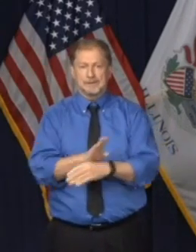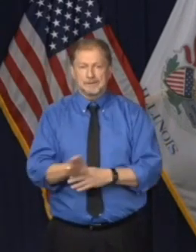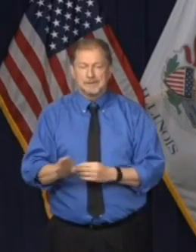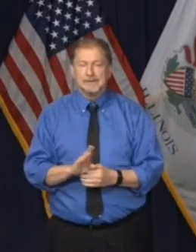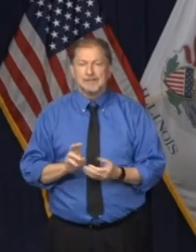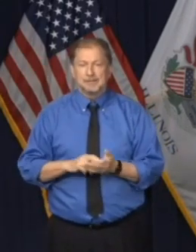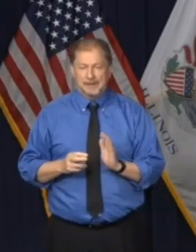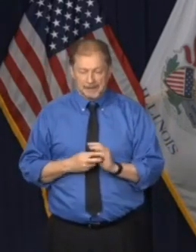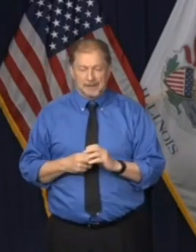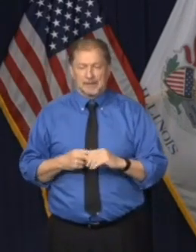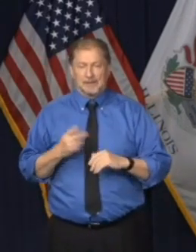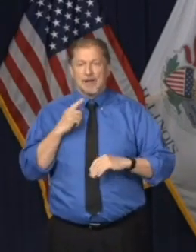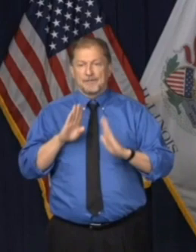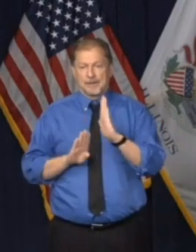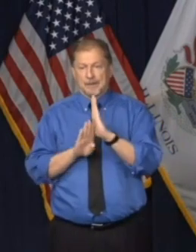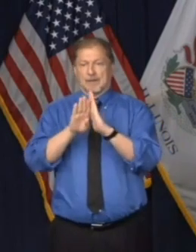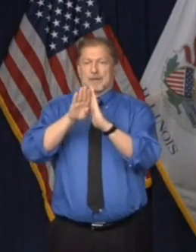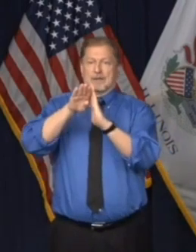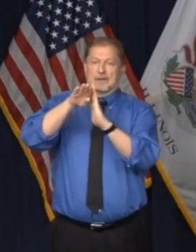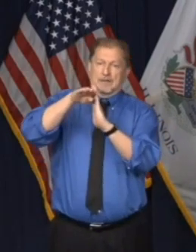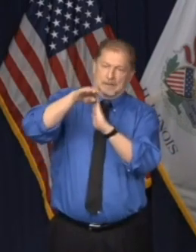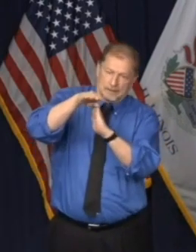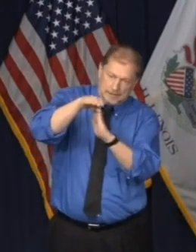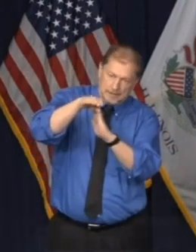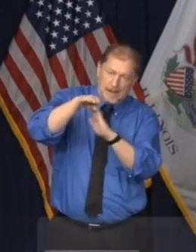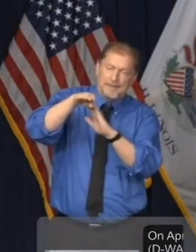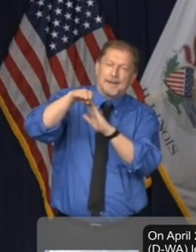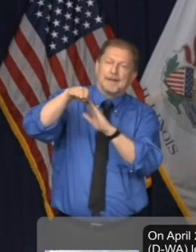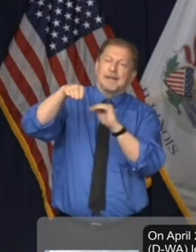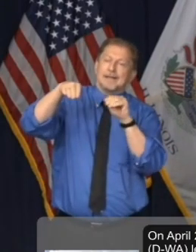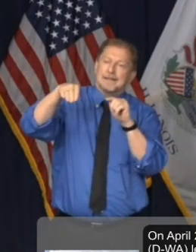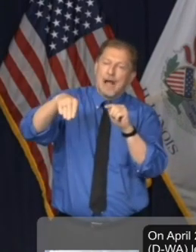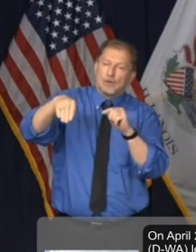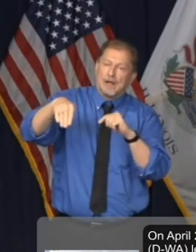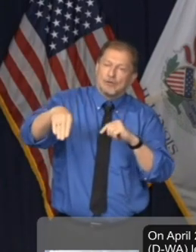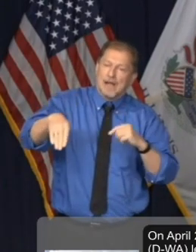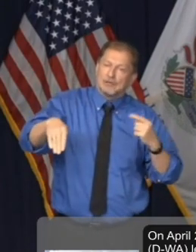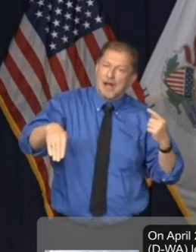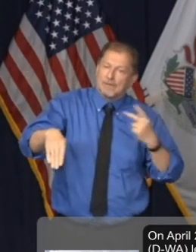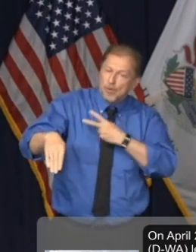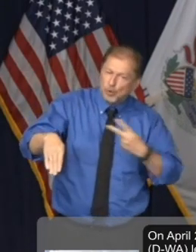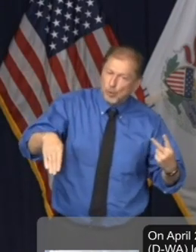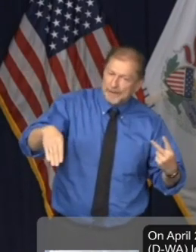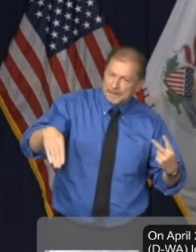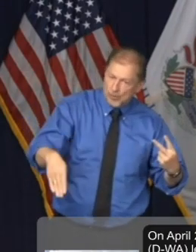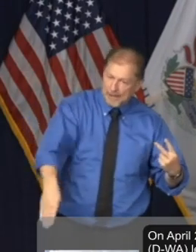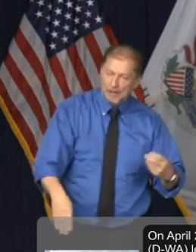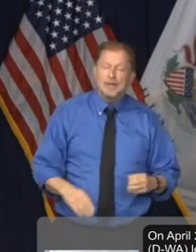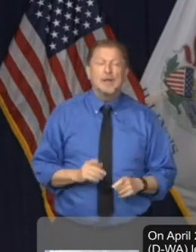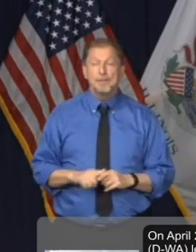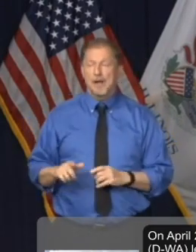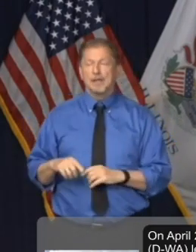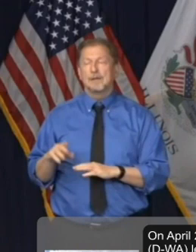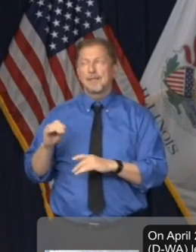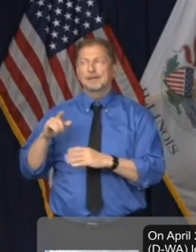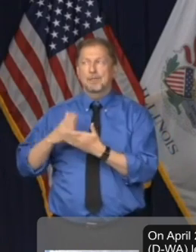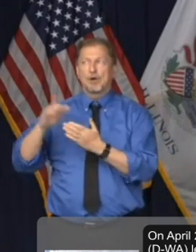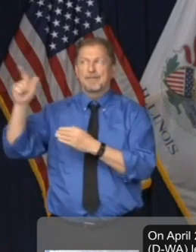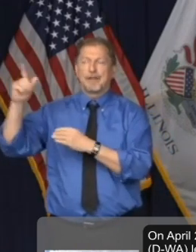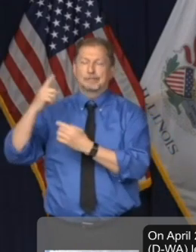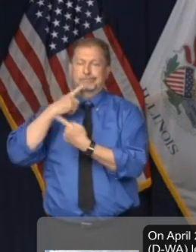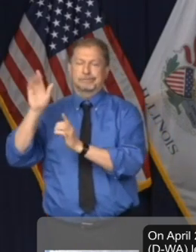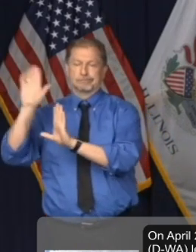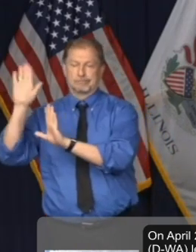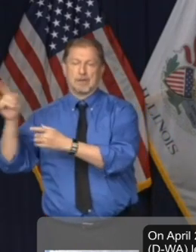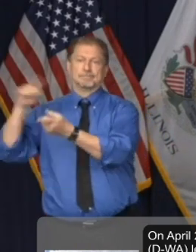past the peak, you have to have 14 days of numbers going down, right? All those conditions. But on the testing front, I would ask you this